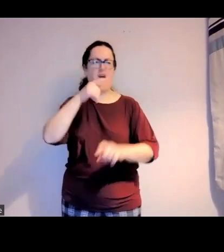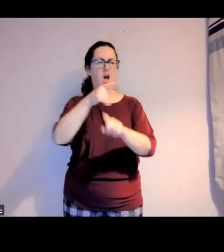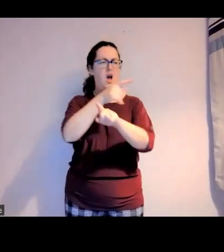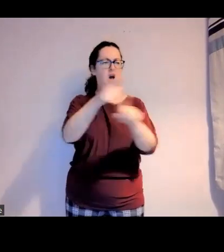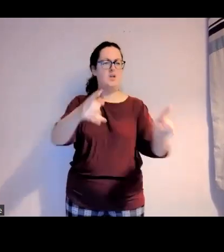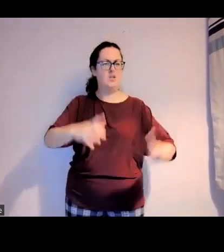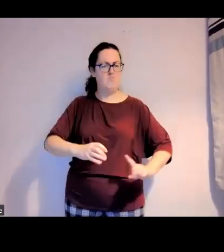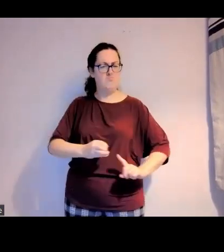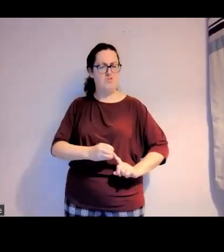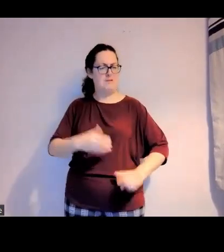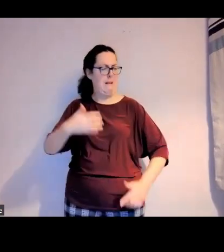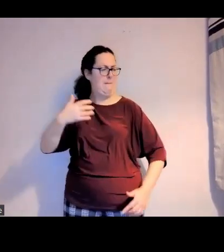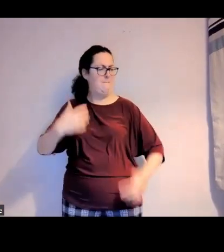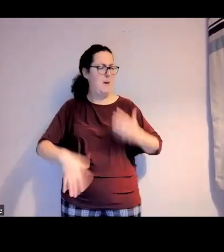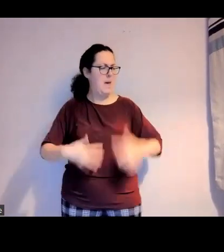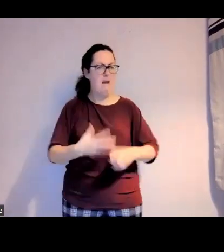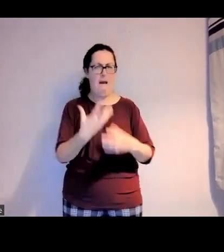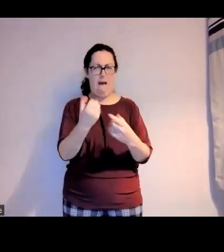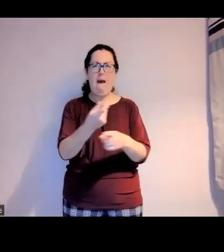prostate pain,